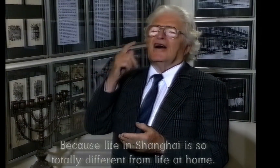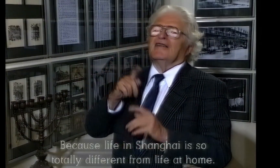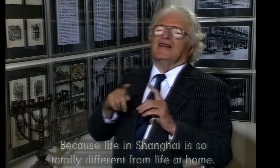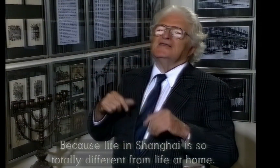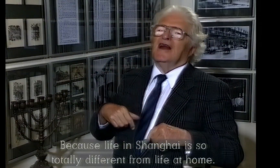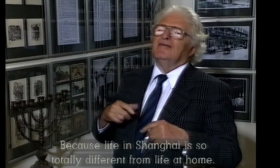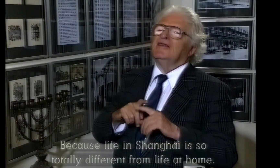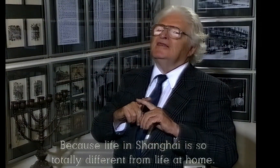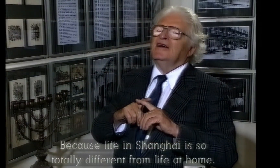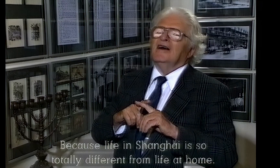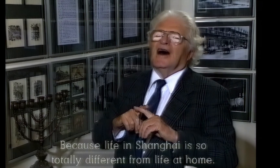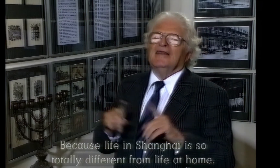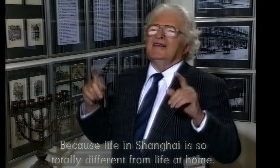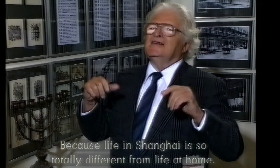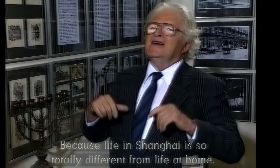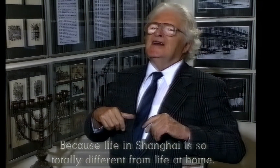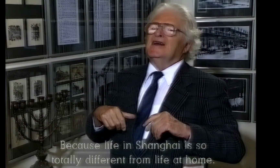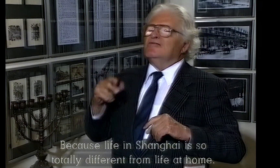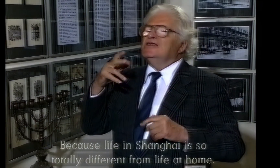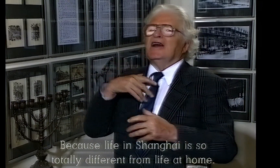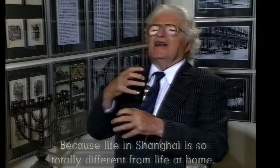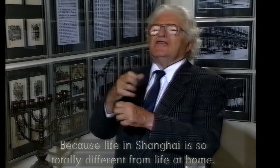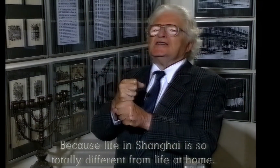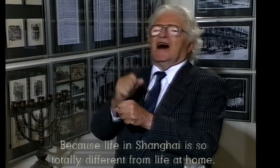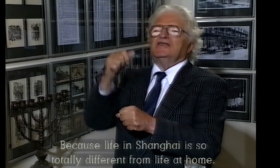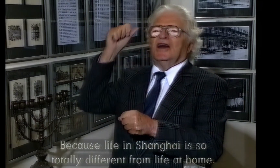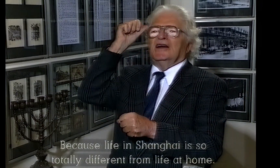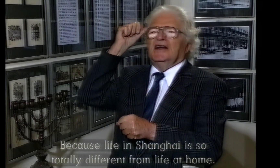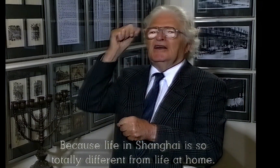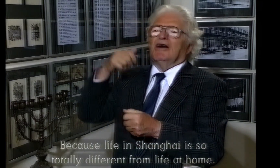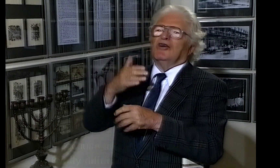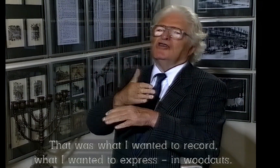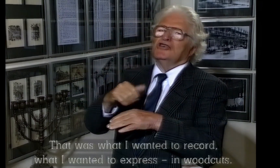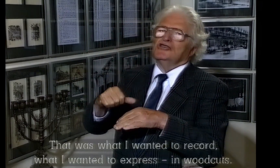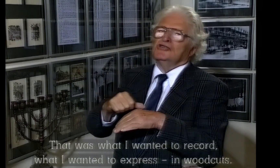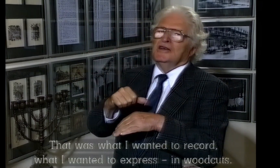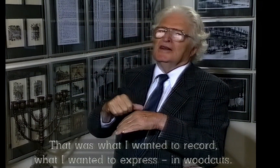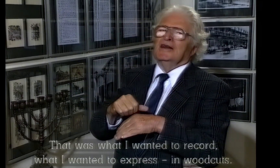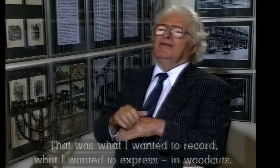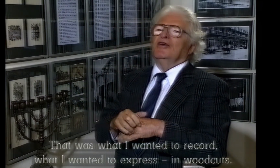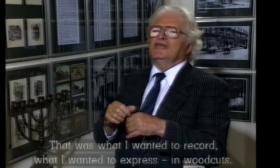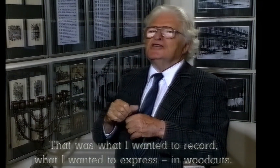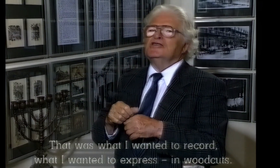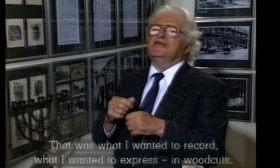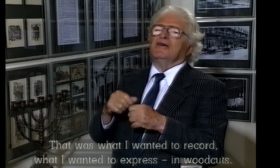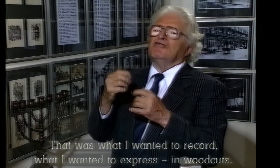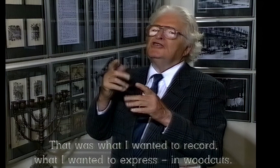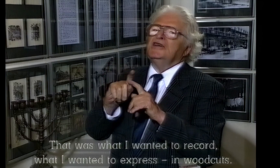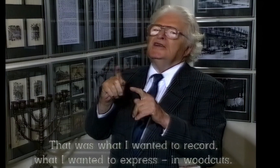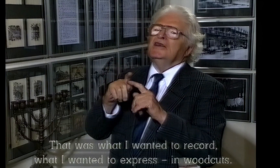Well, because life in Shanghai is so totally different from life at home. That was what I wanted to record, what I wanted to express